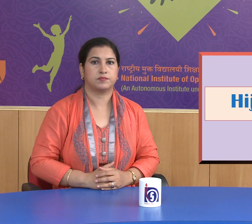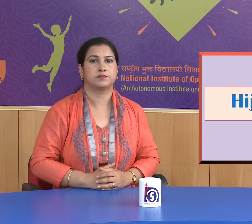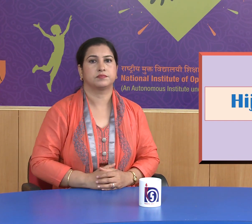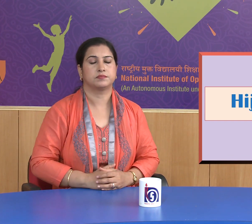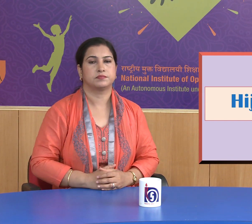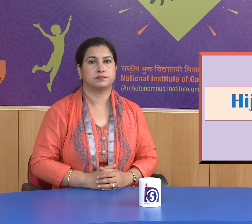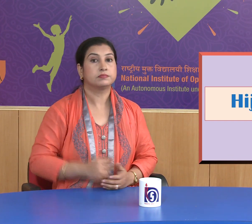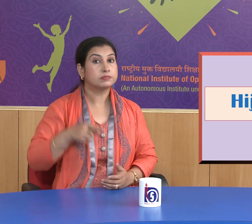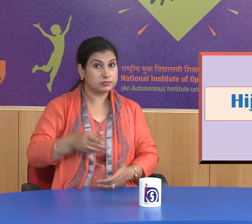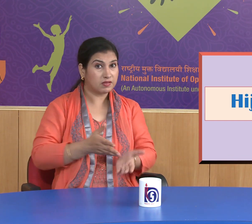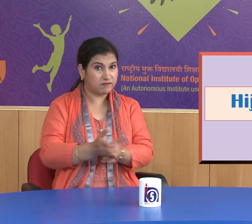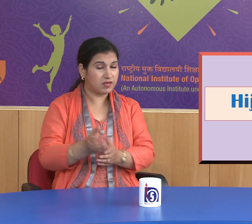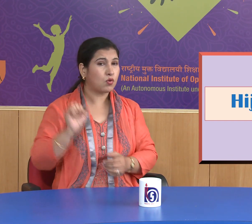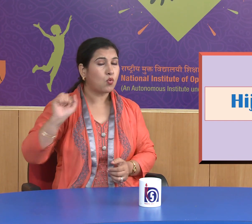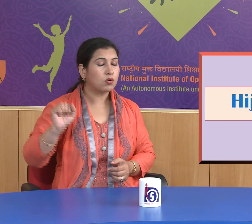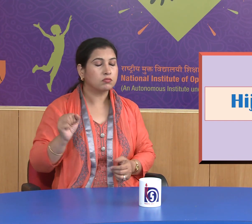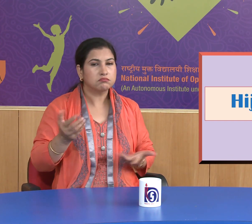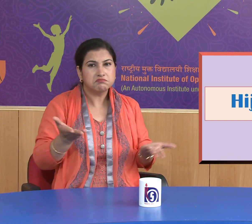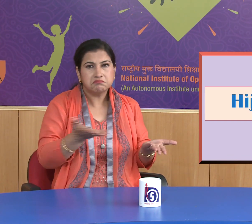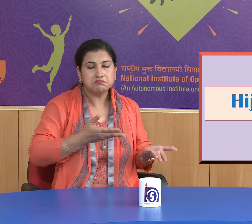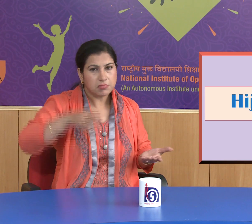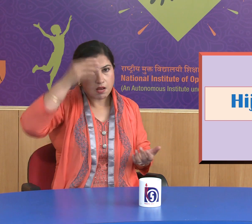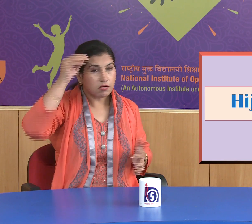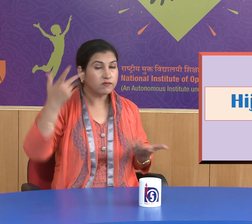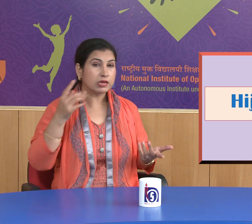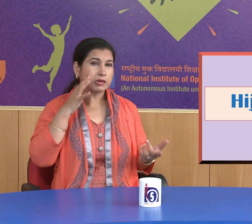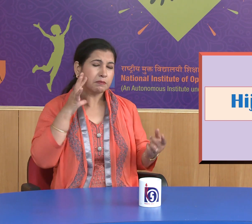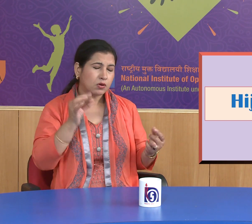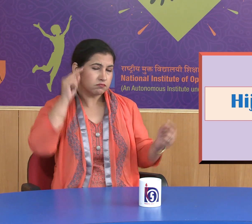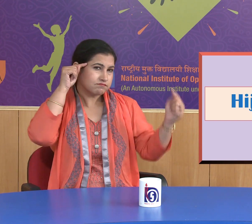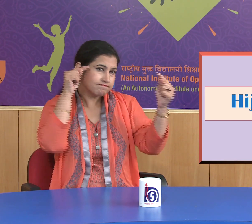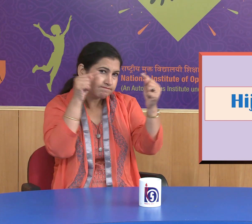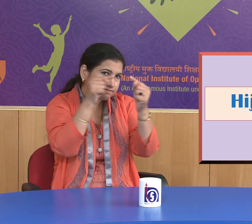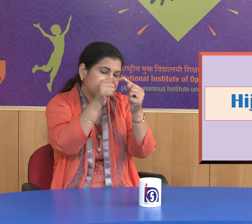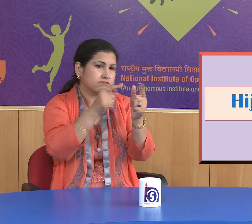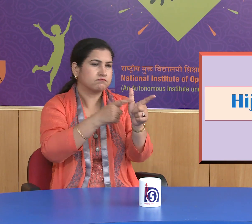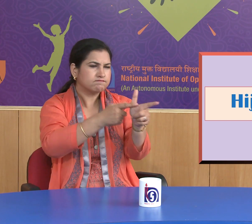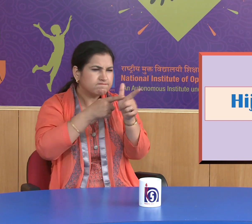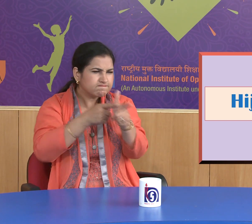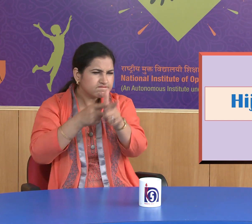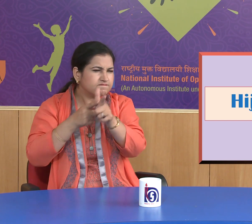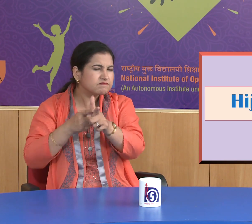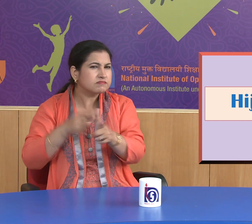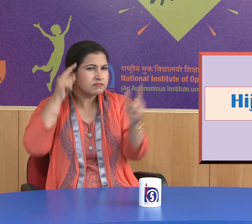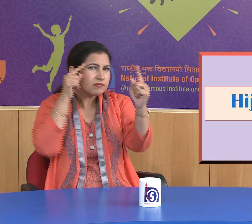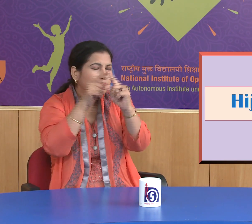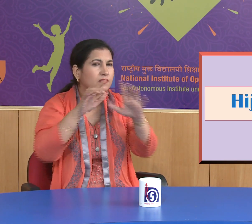In this way, we learn that the main purpose of terrorism is to create an environment